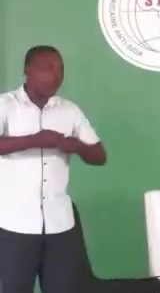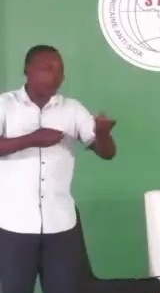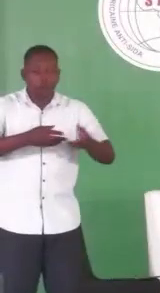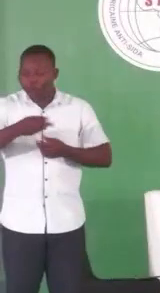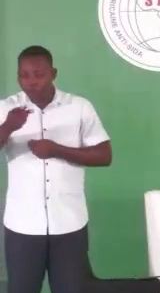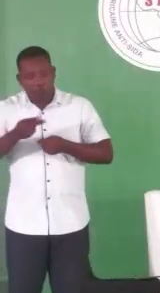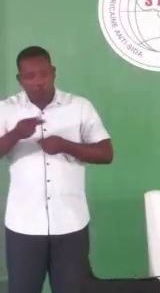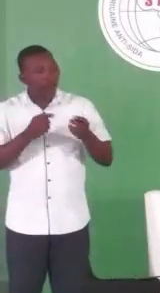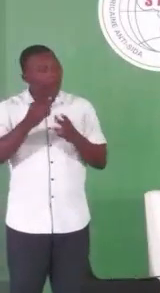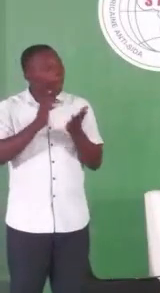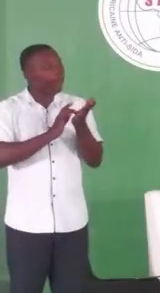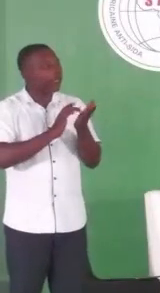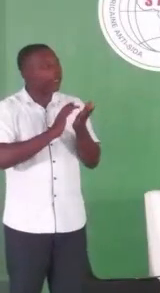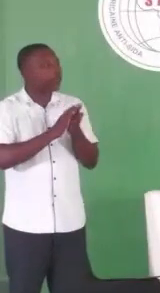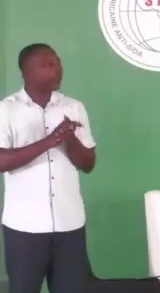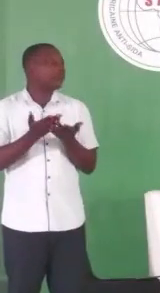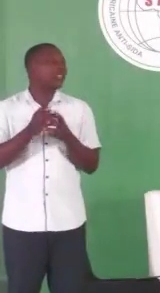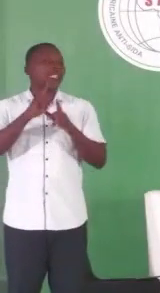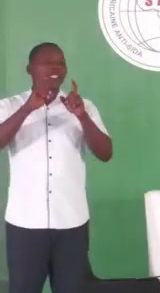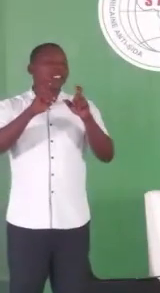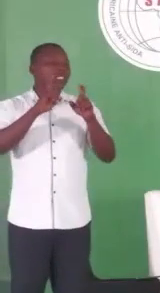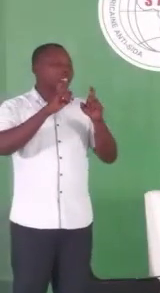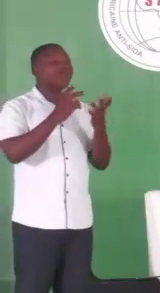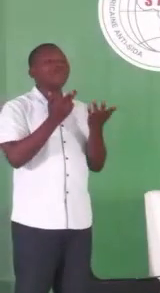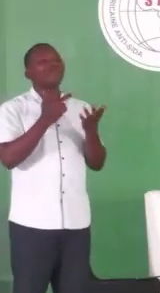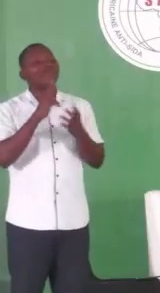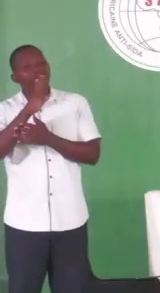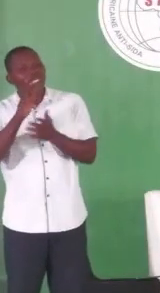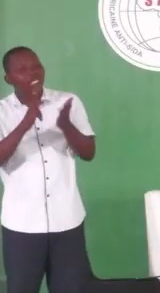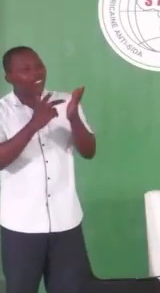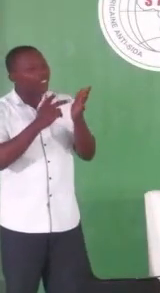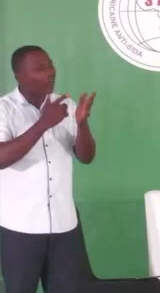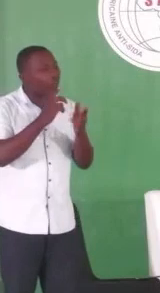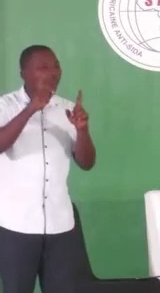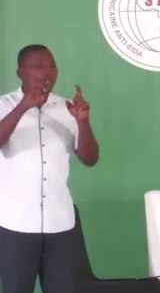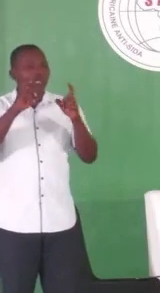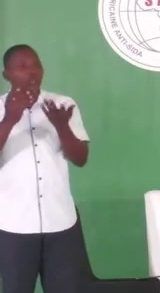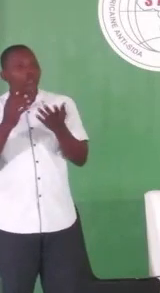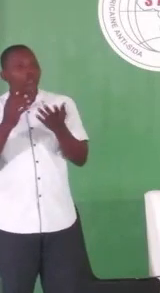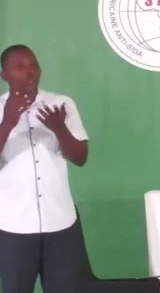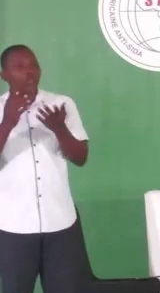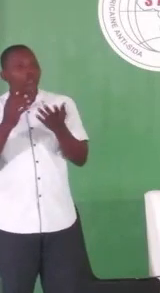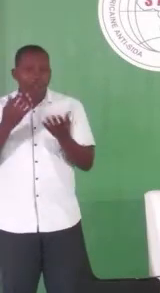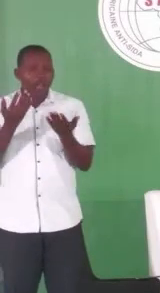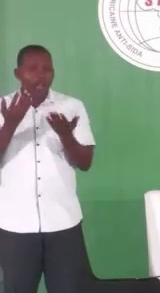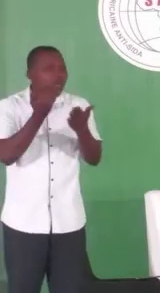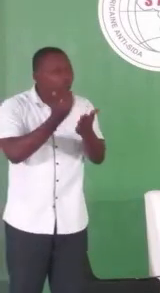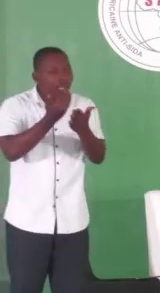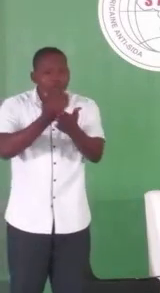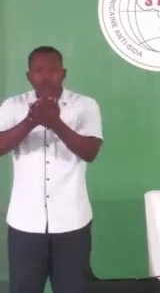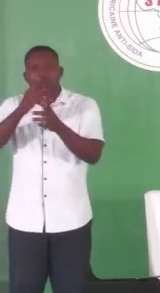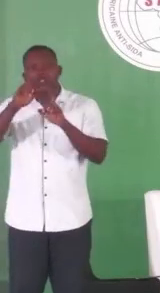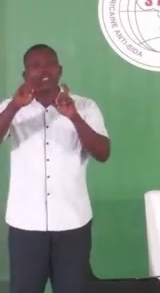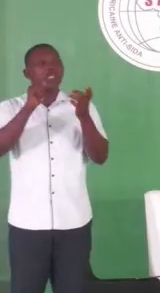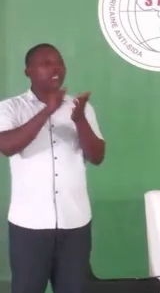fact. Dual tests, certainly, triple tests, certainly, and there are new tests coming that will test actually